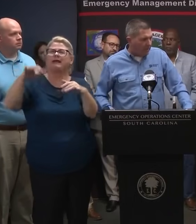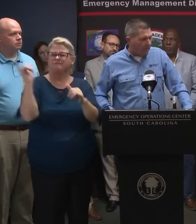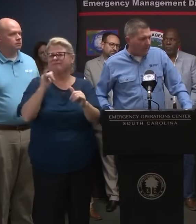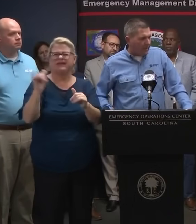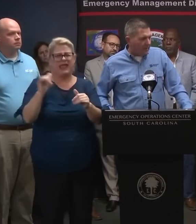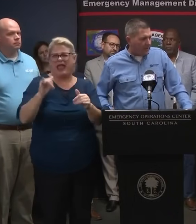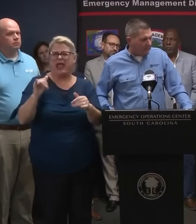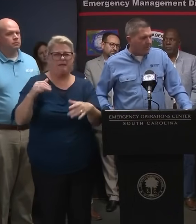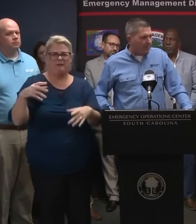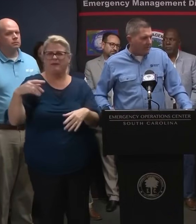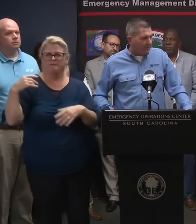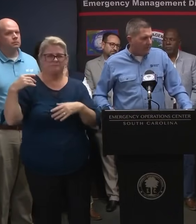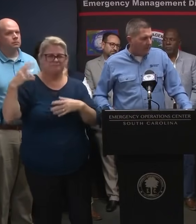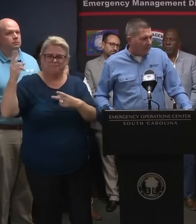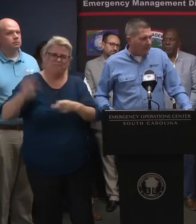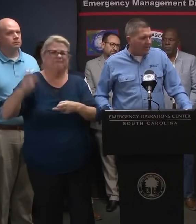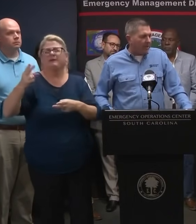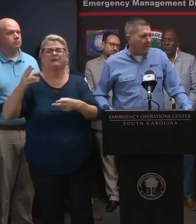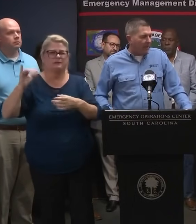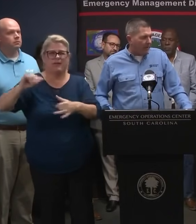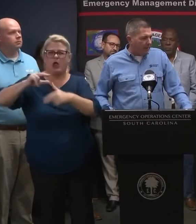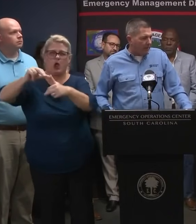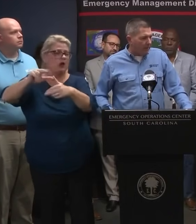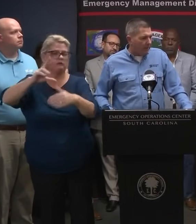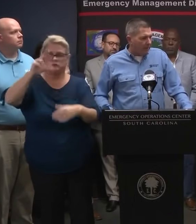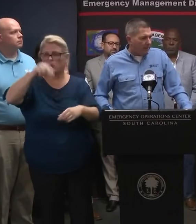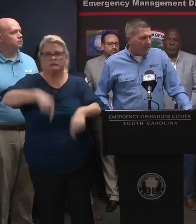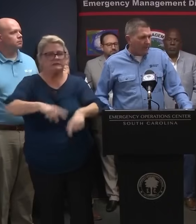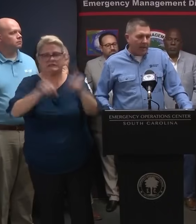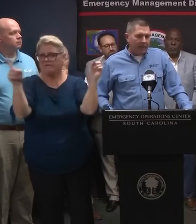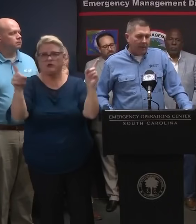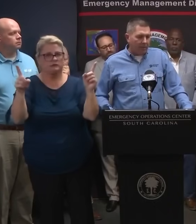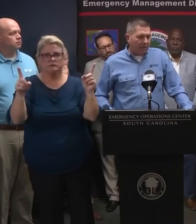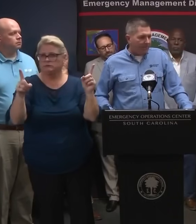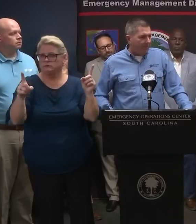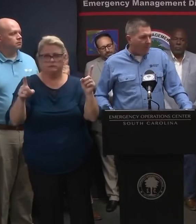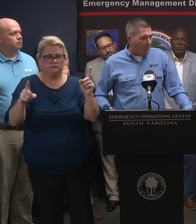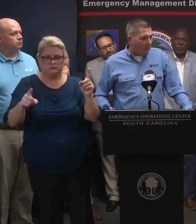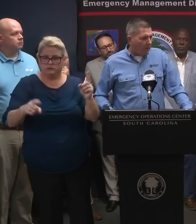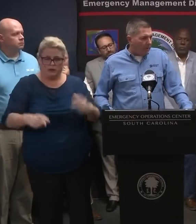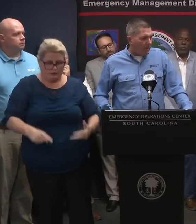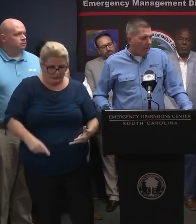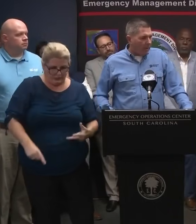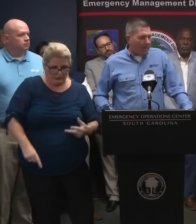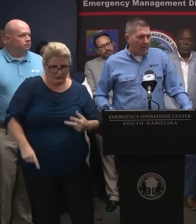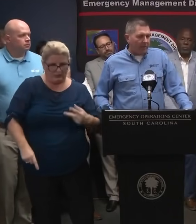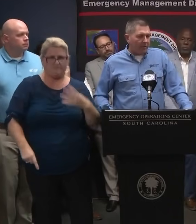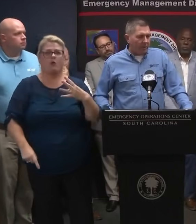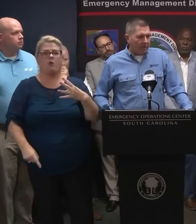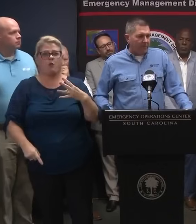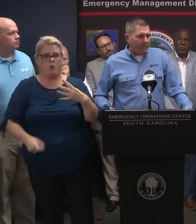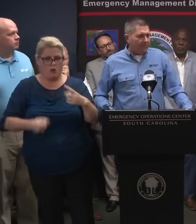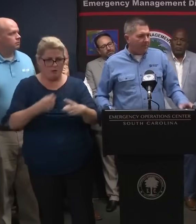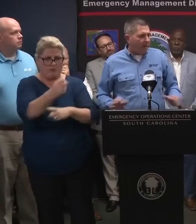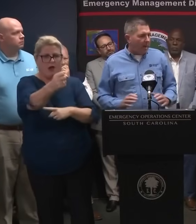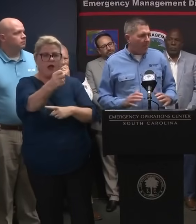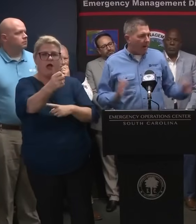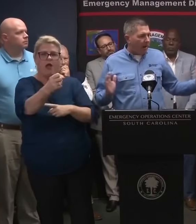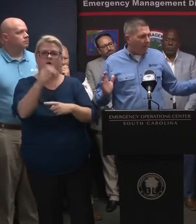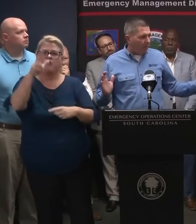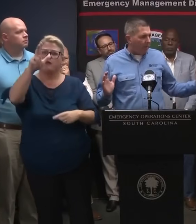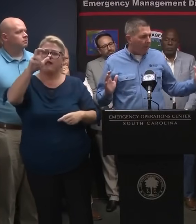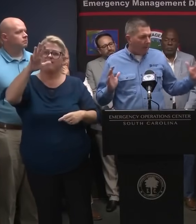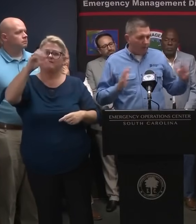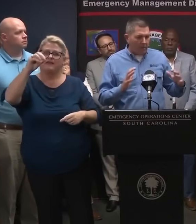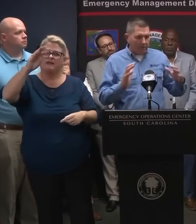those hurricanes. This one was different. It shot right up as a Category 4. It had